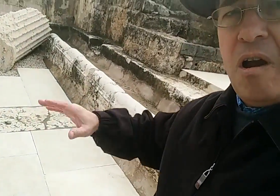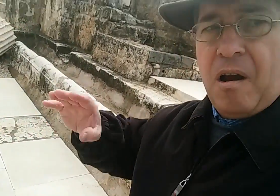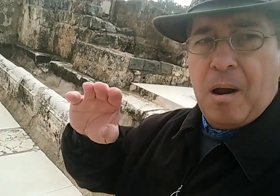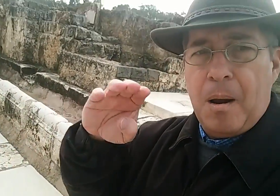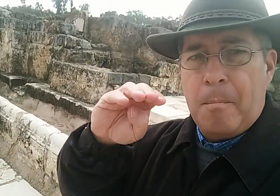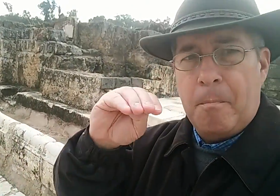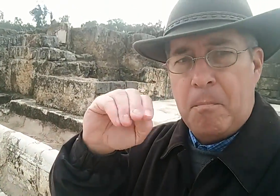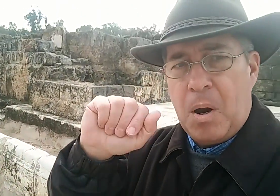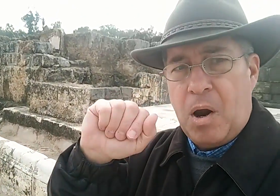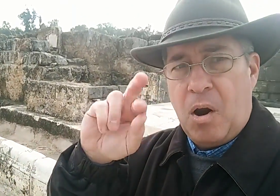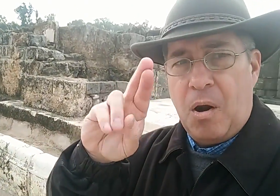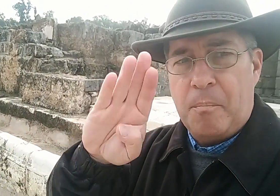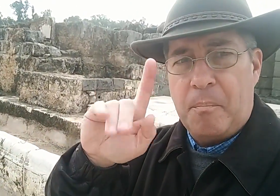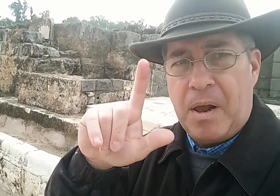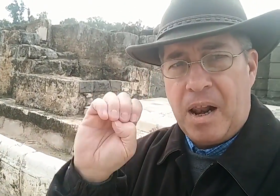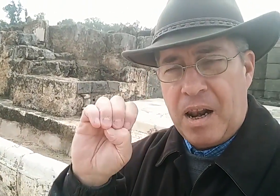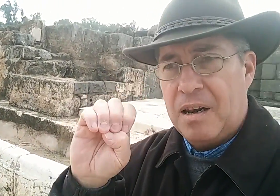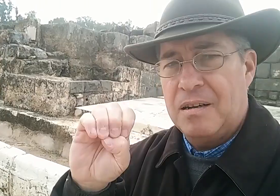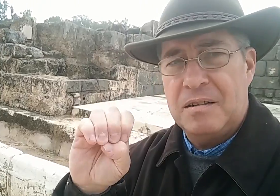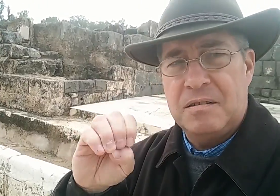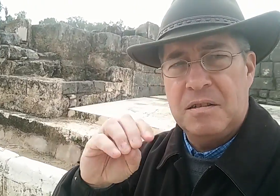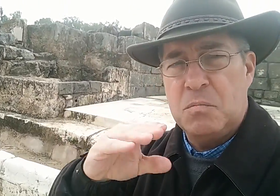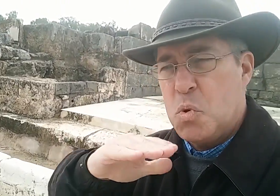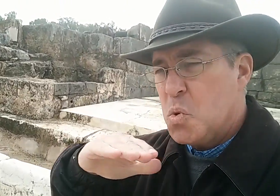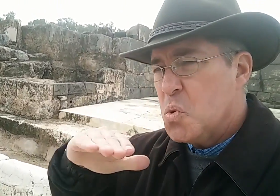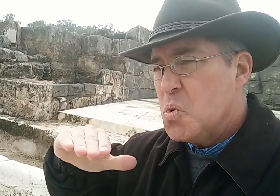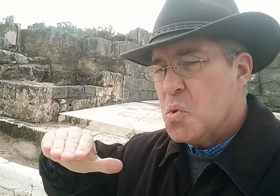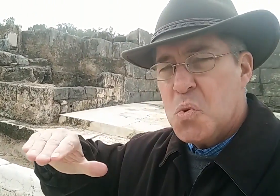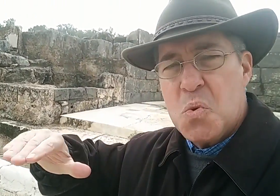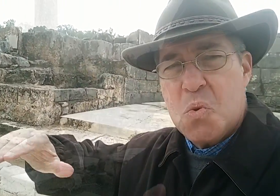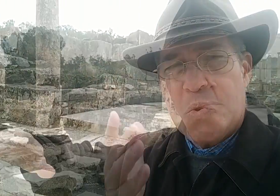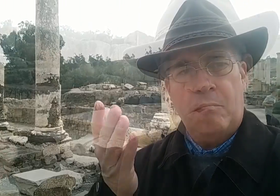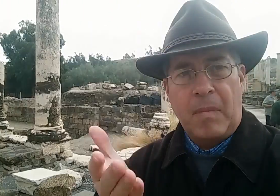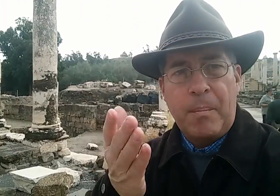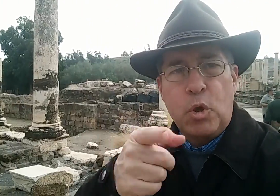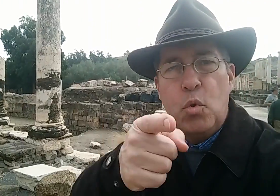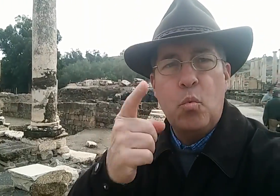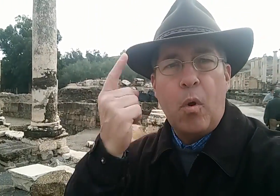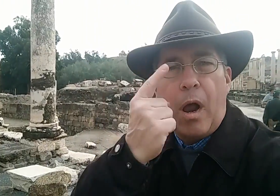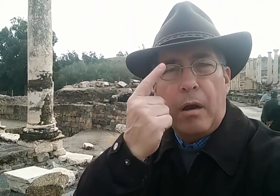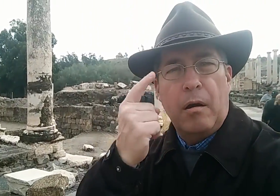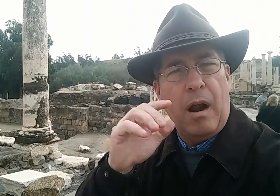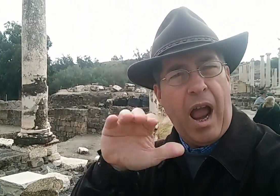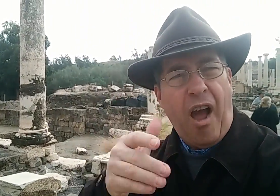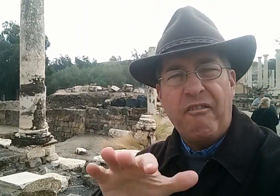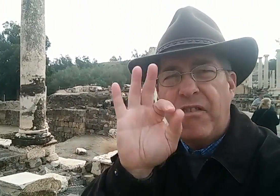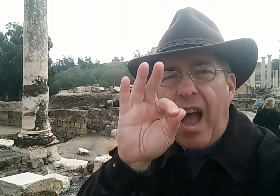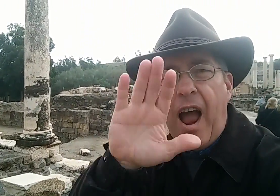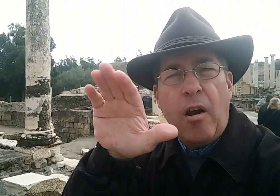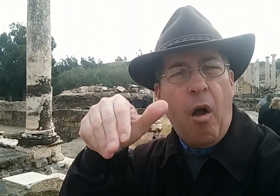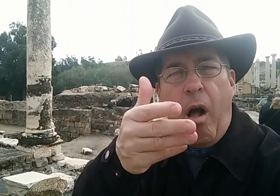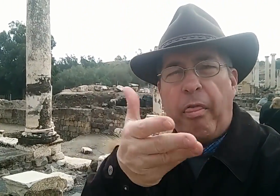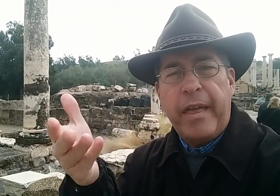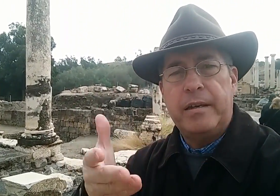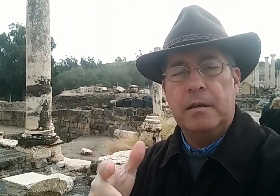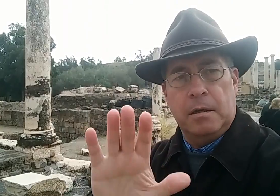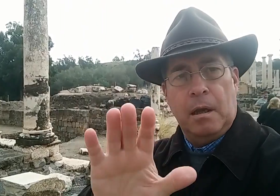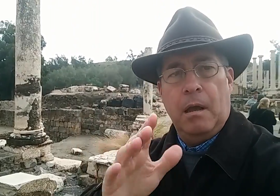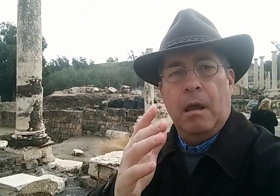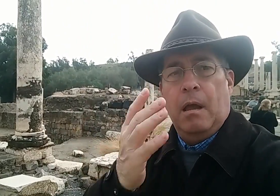work. And then again, marble flooring, marble slabs down here. And you wonder, well, how do they find all